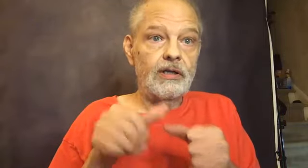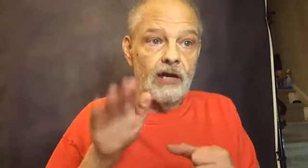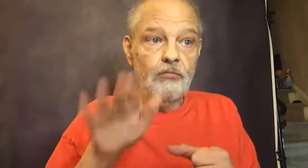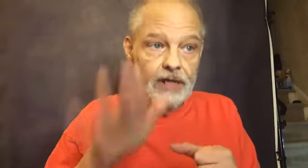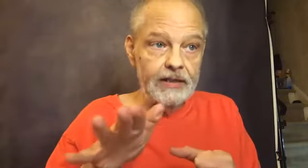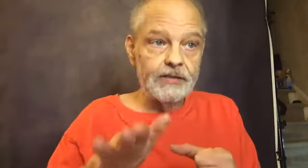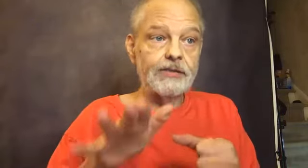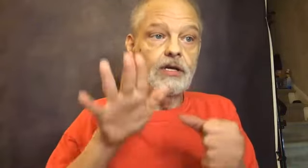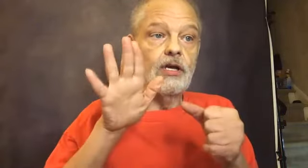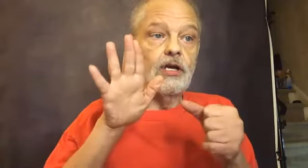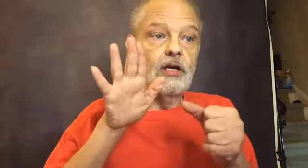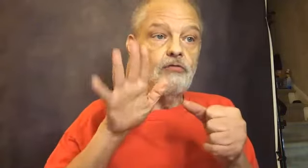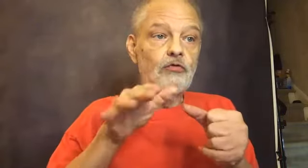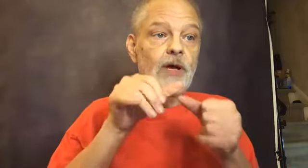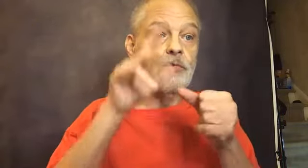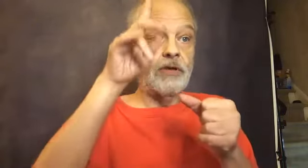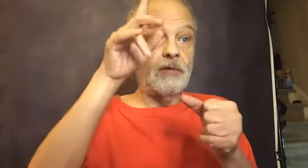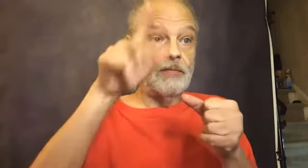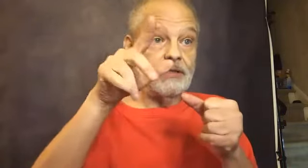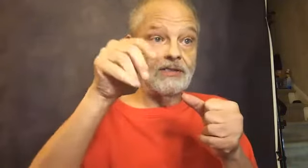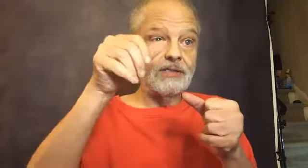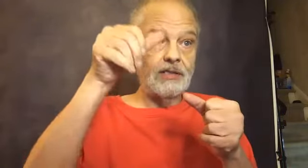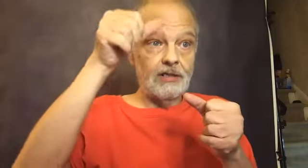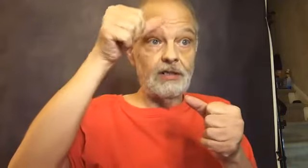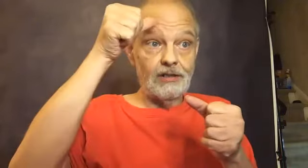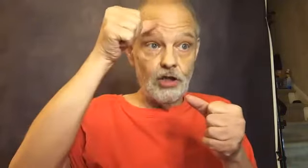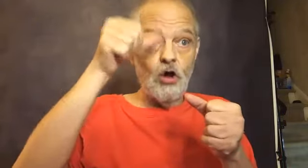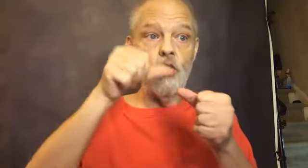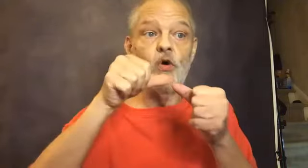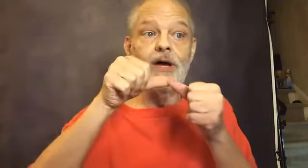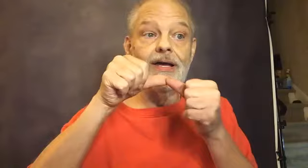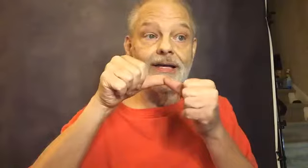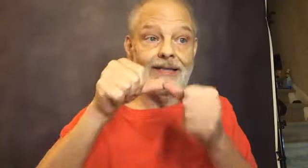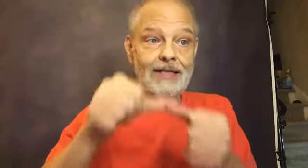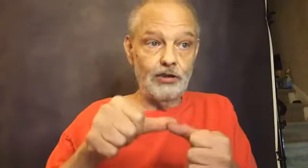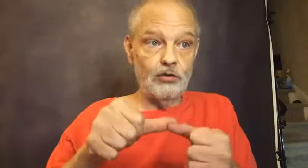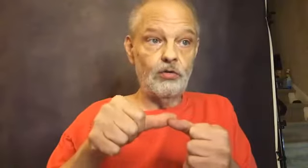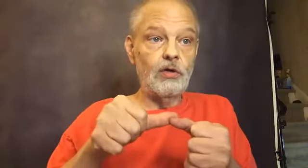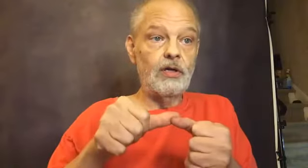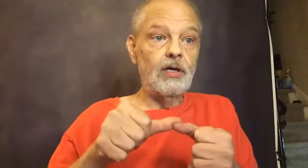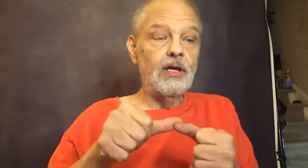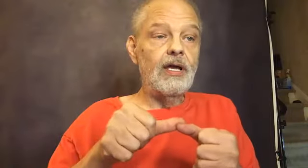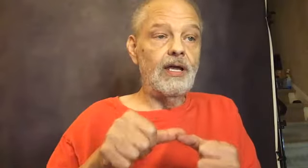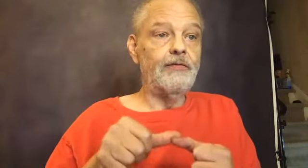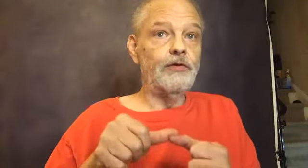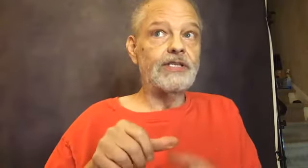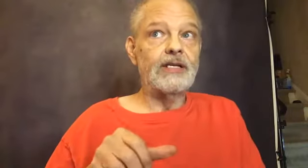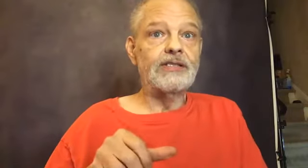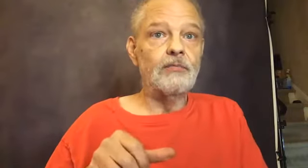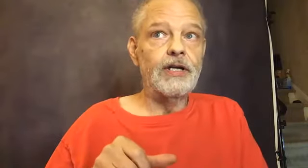that means, remember, that means no, continue. If you say to